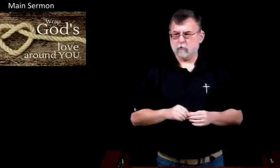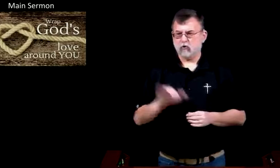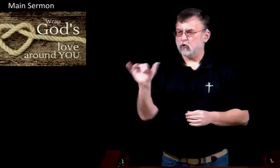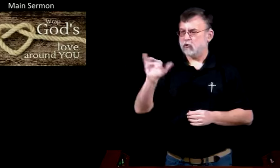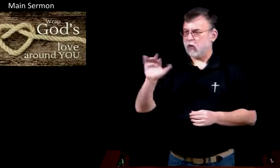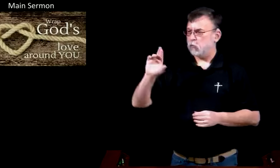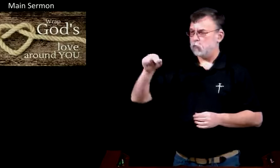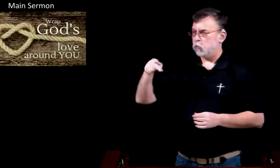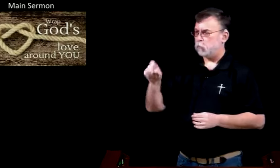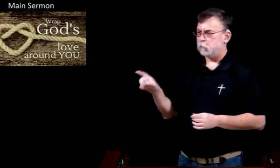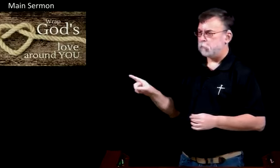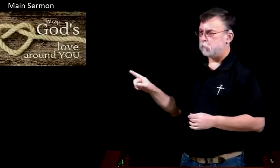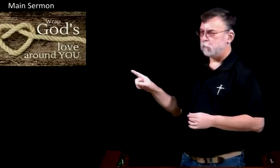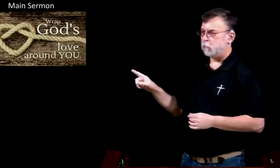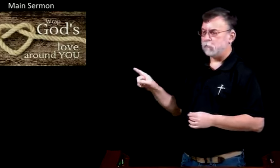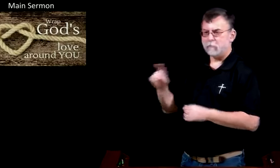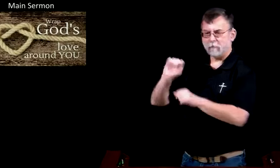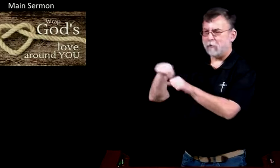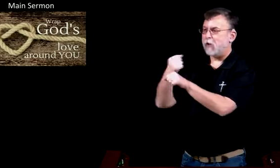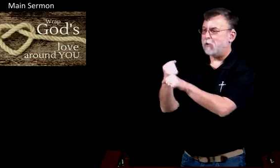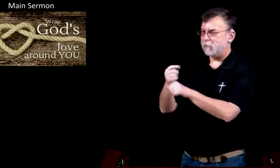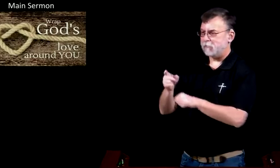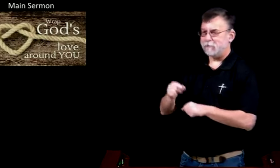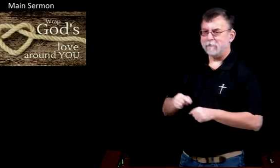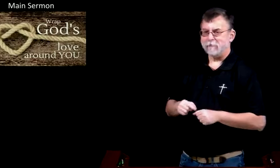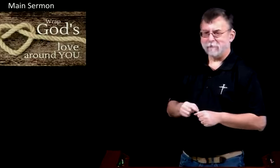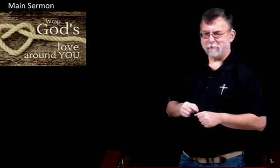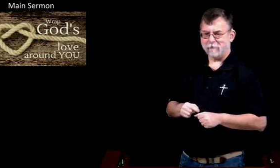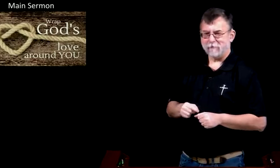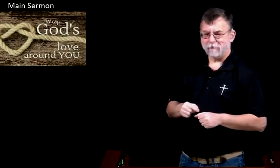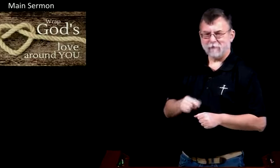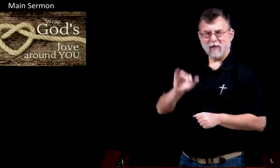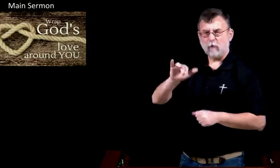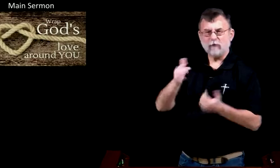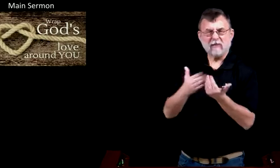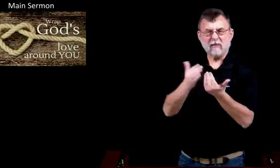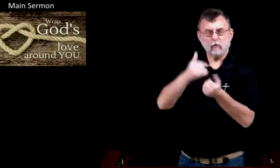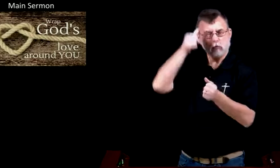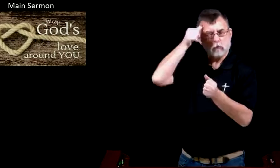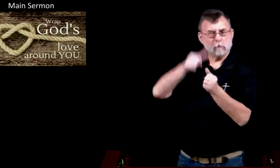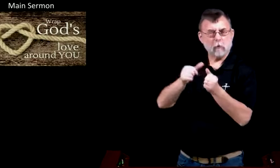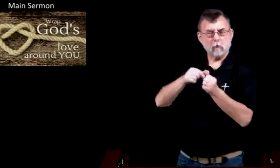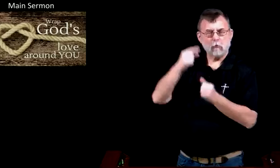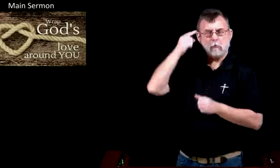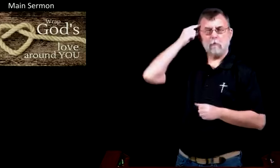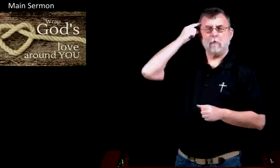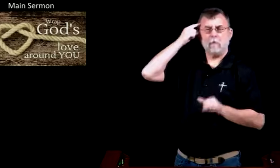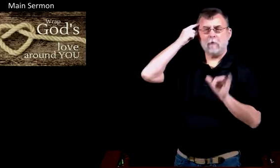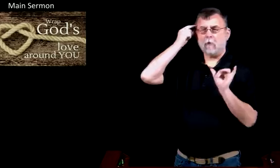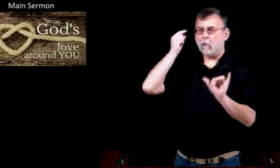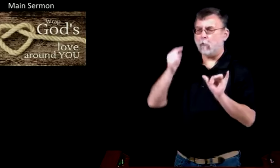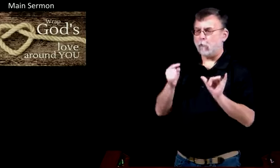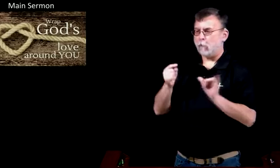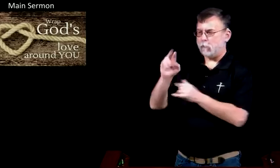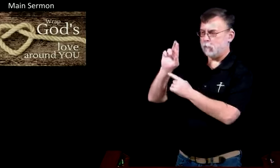let go of us and never be disconnected. It's like a knot that's been locked in place. So it's easy to think